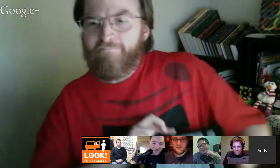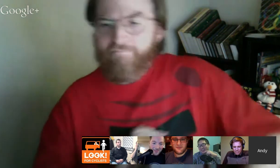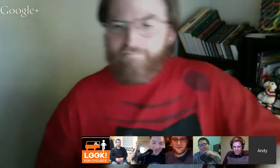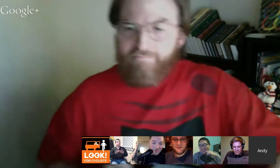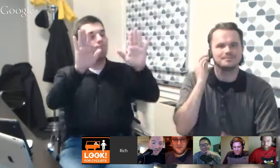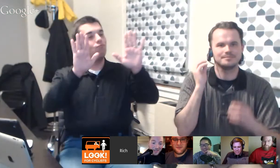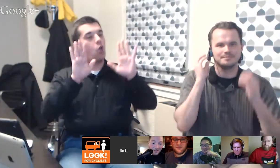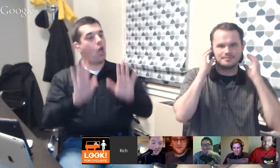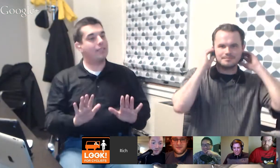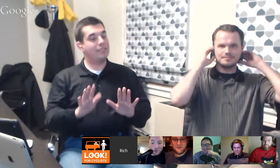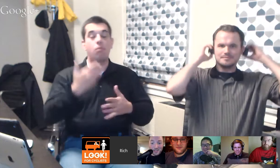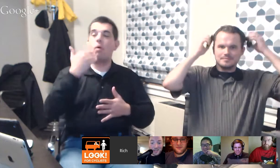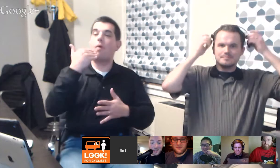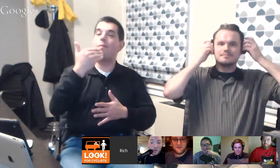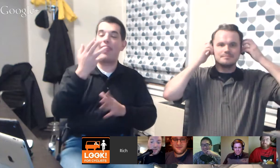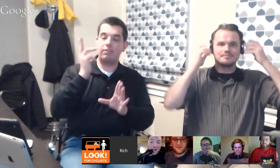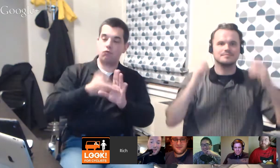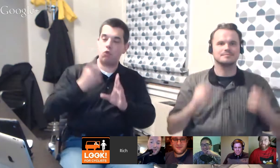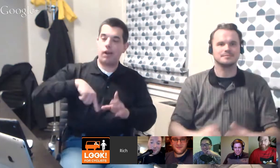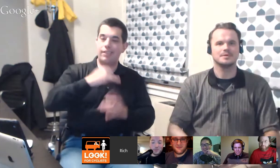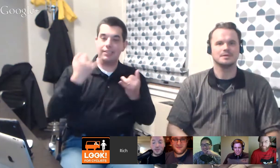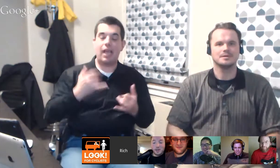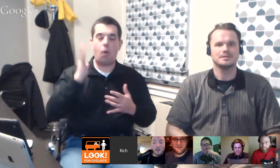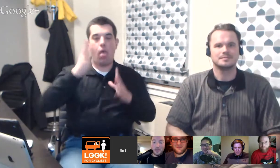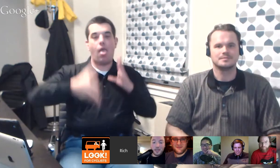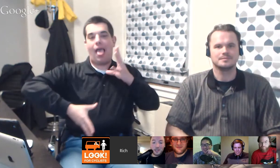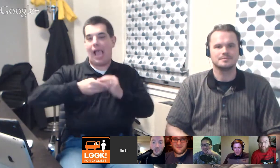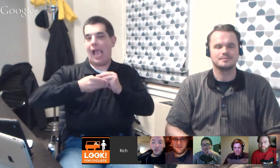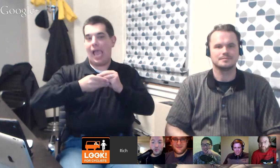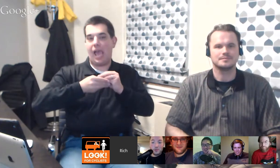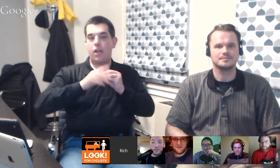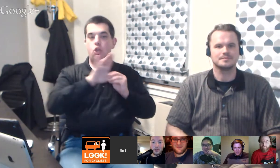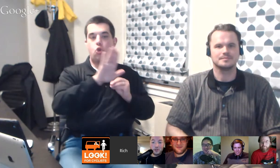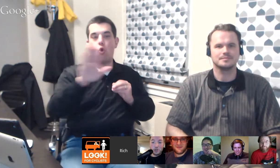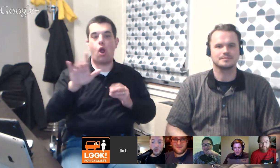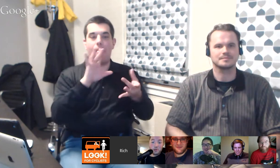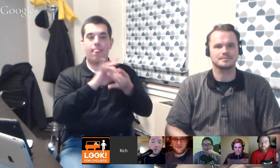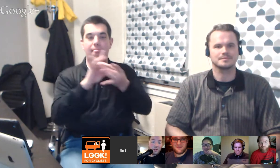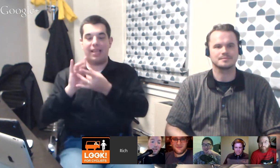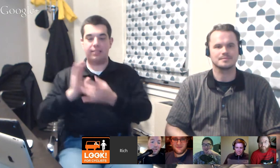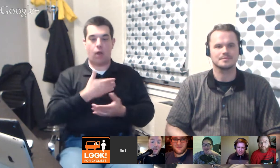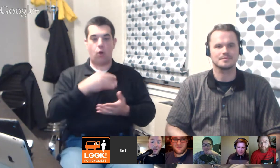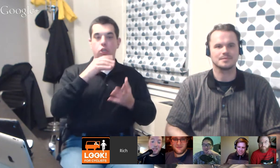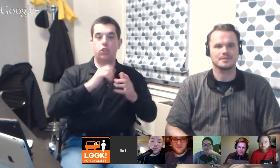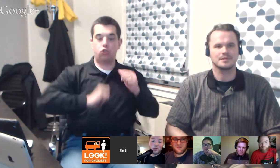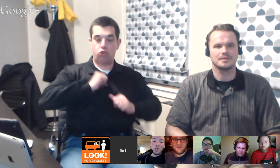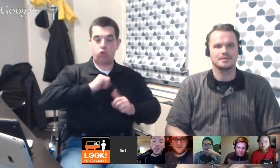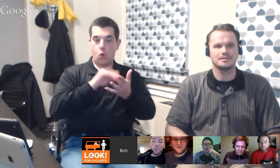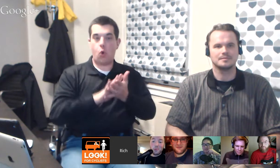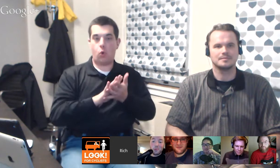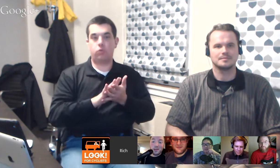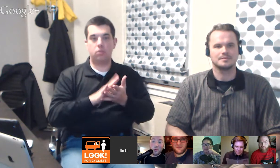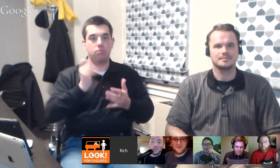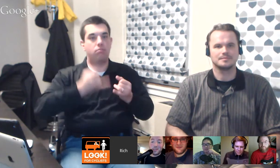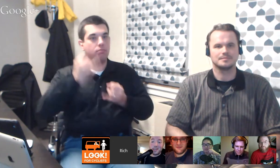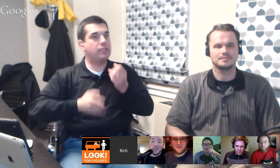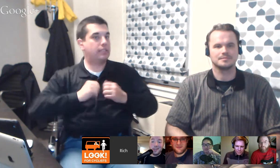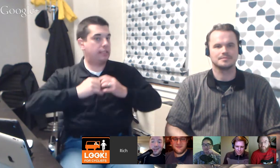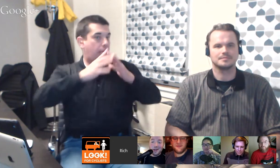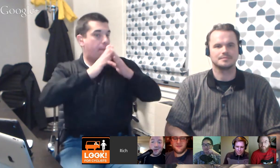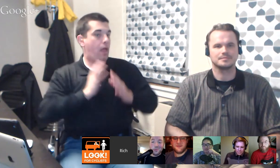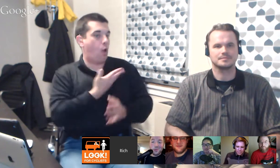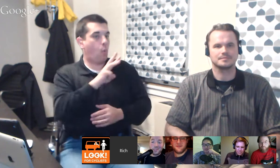Awesome. Well, thanks for joining us, guys. I'll be adding those links to the show notes when I finally get that feature implemented on the